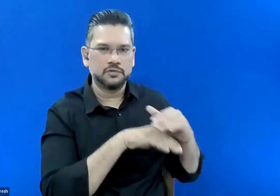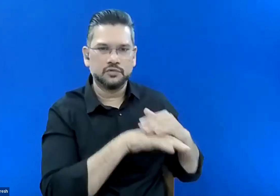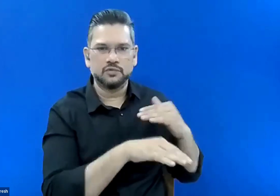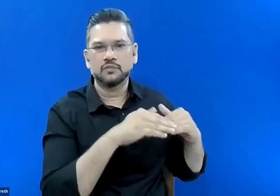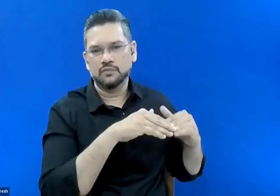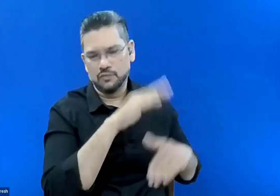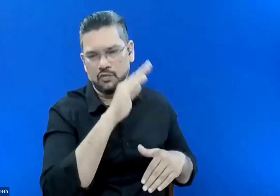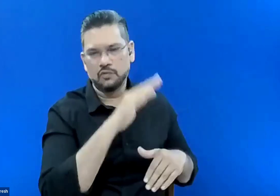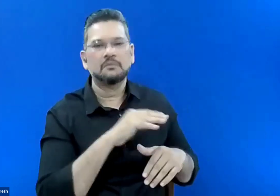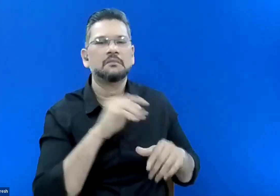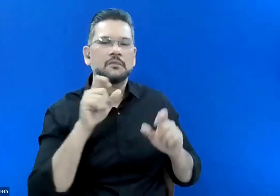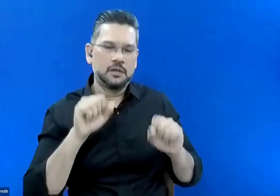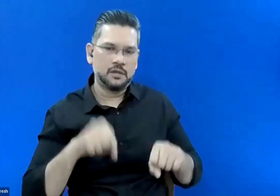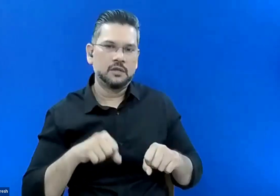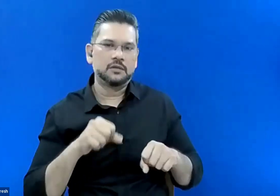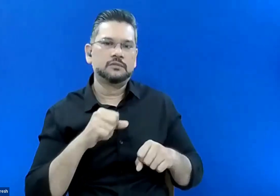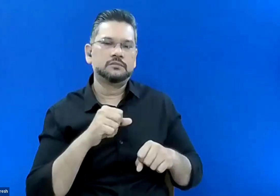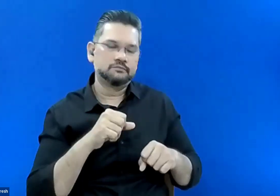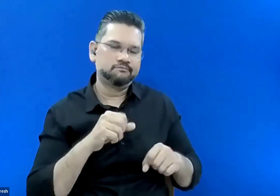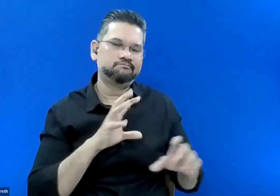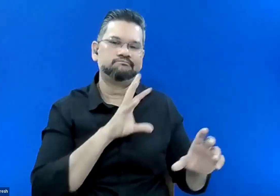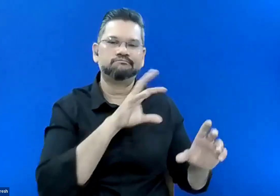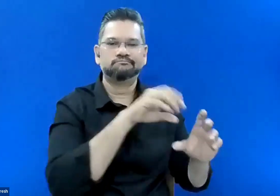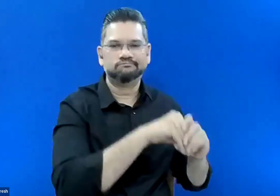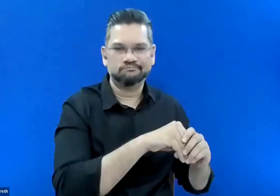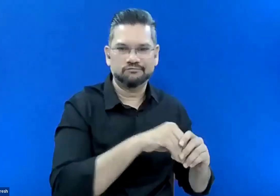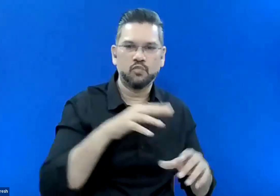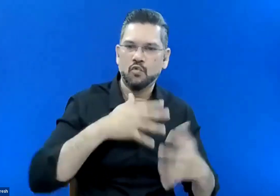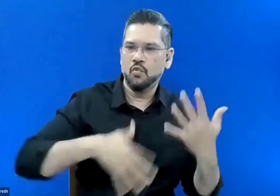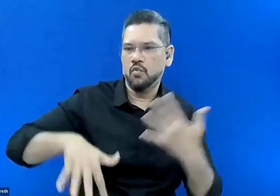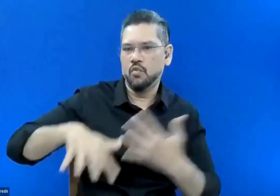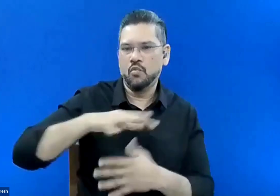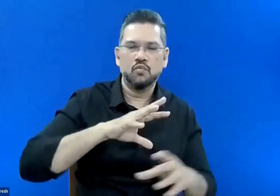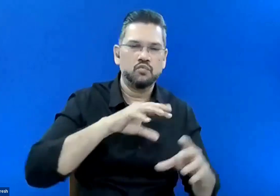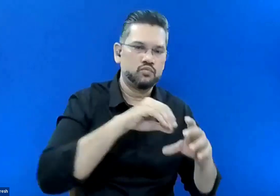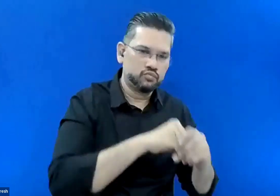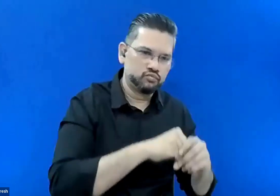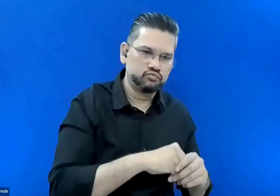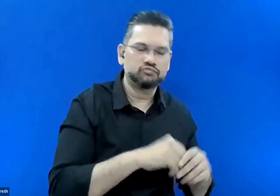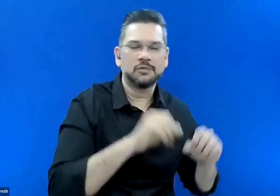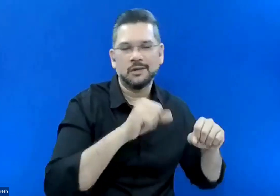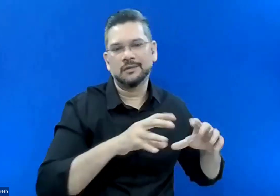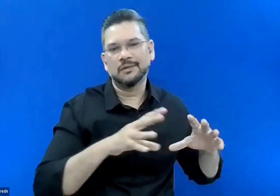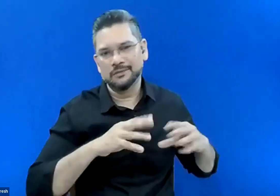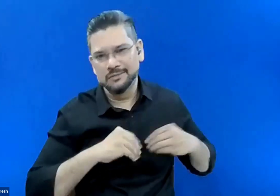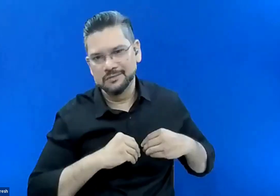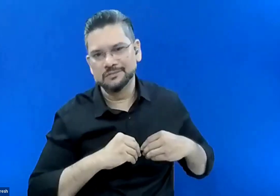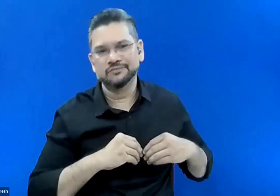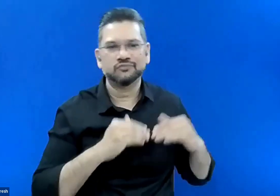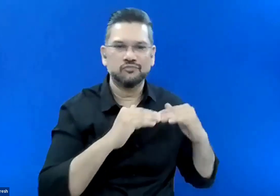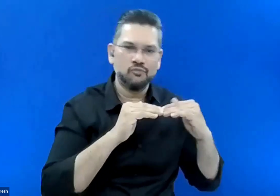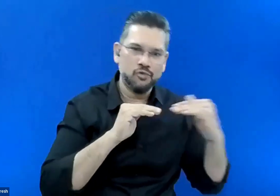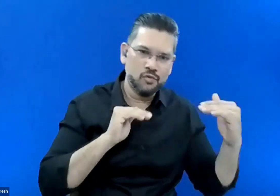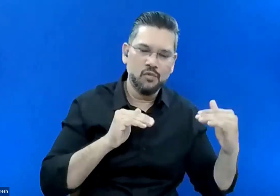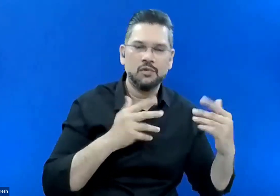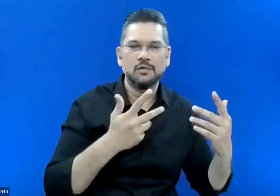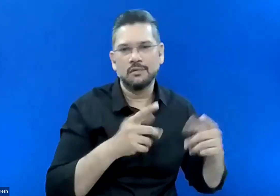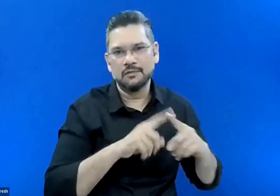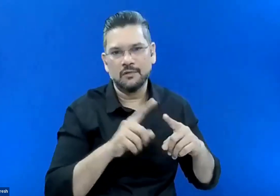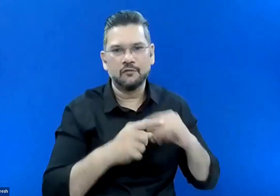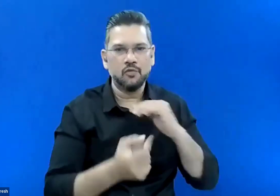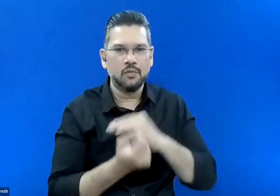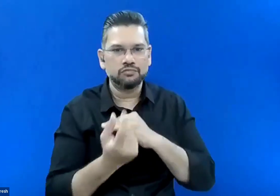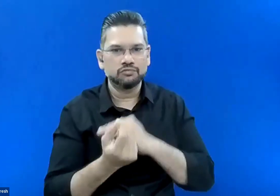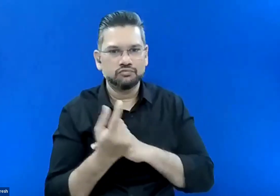social inclusion. Because, you know, acceptance, equality, and opportunities in school that